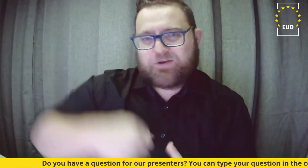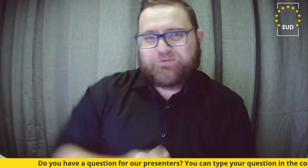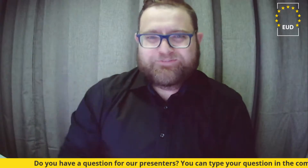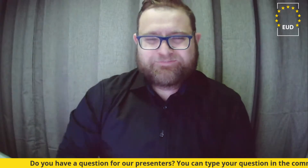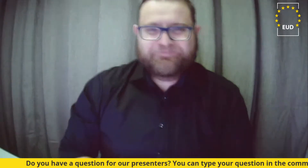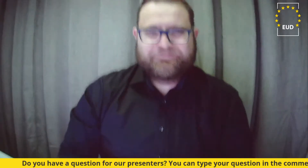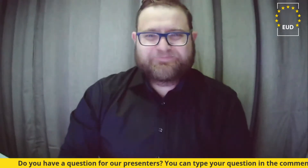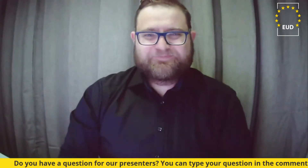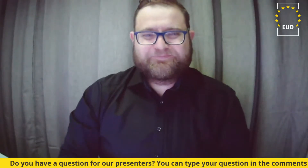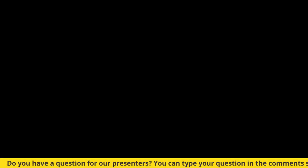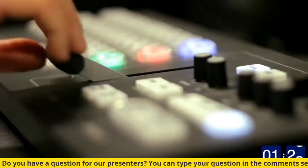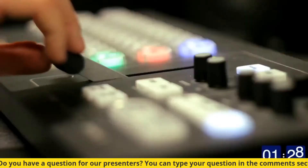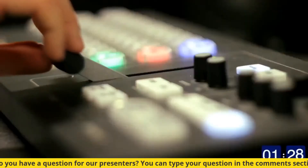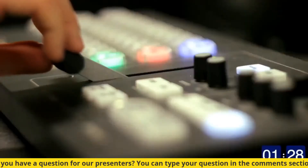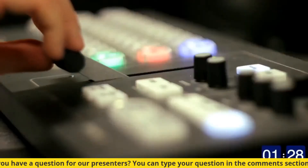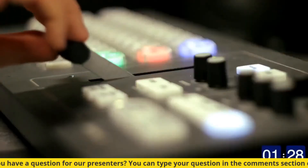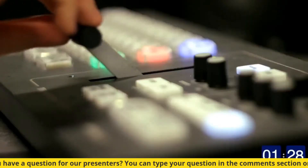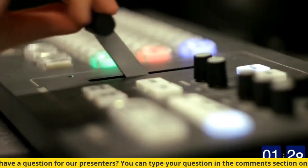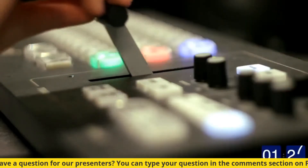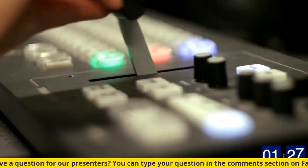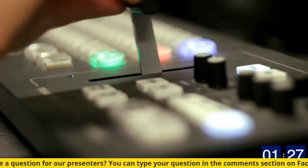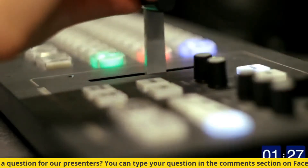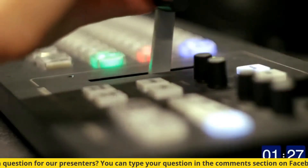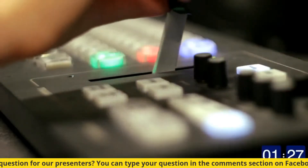my presentation I gave.